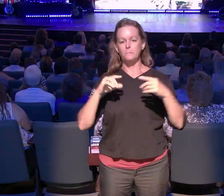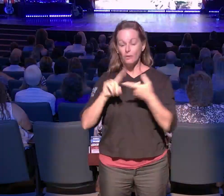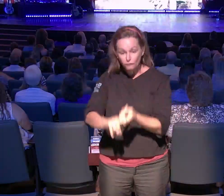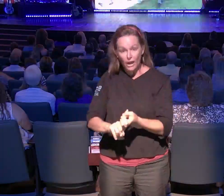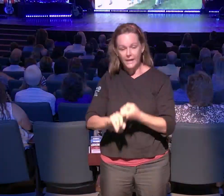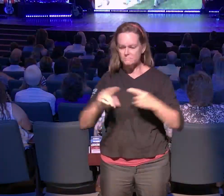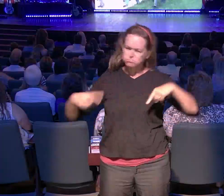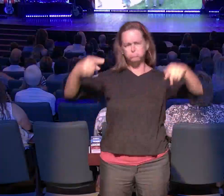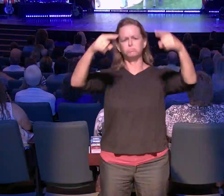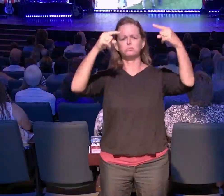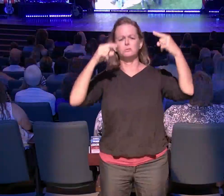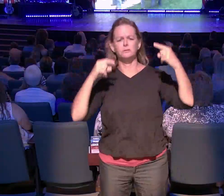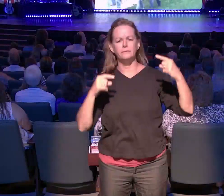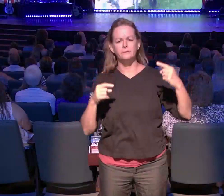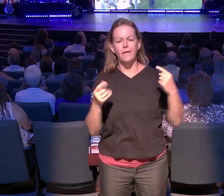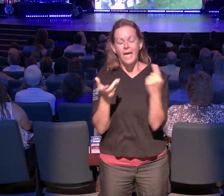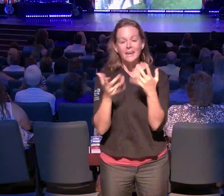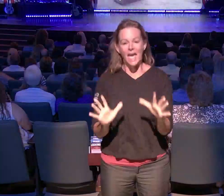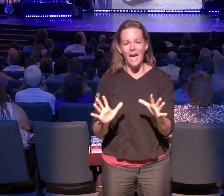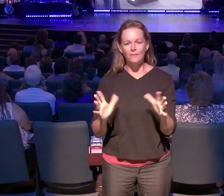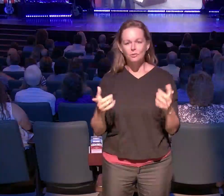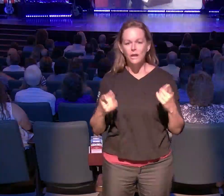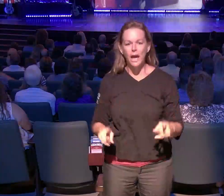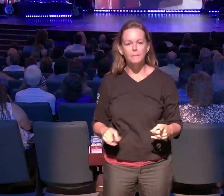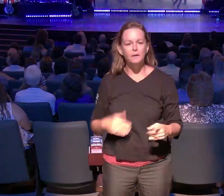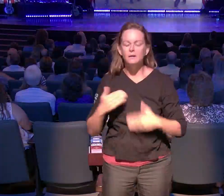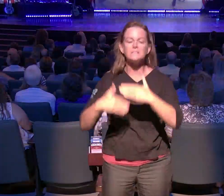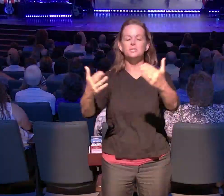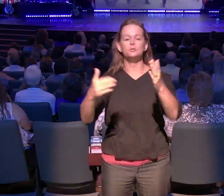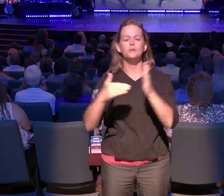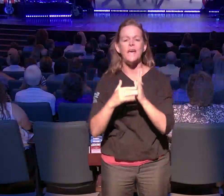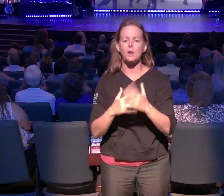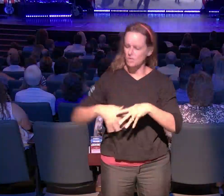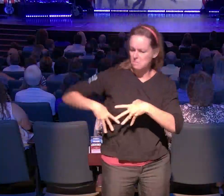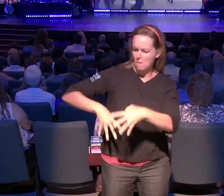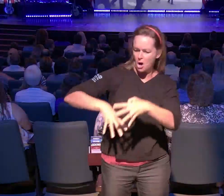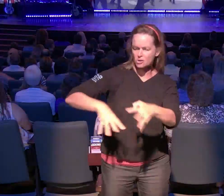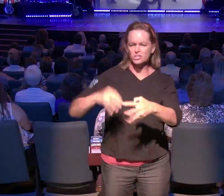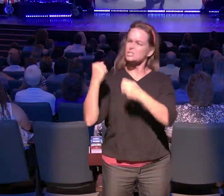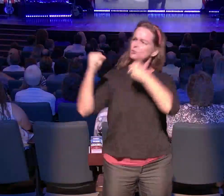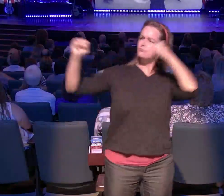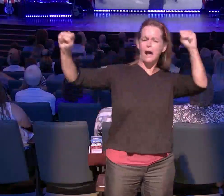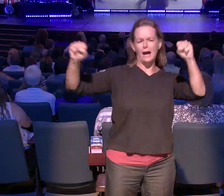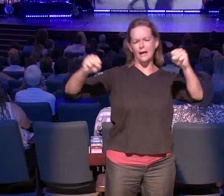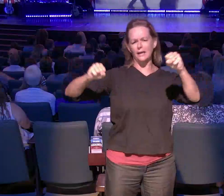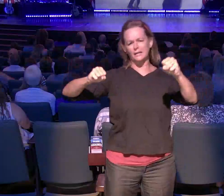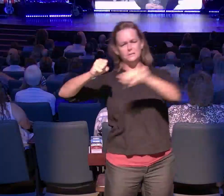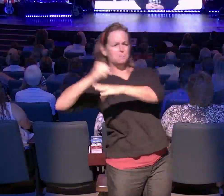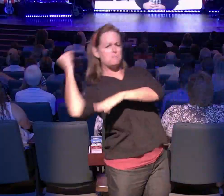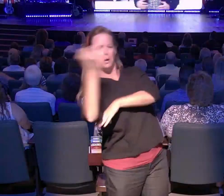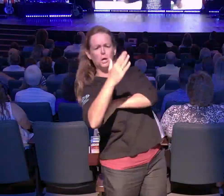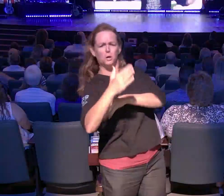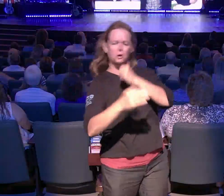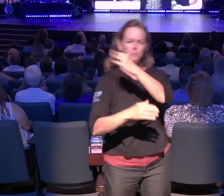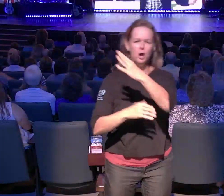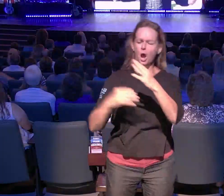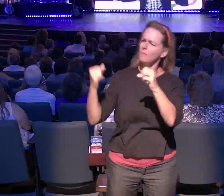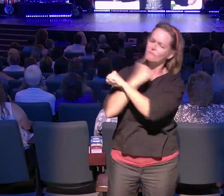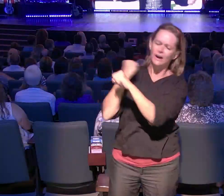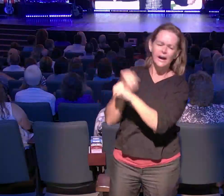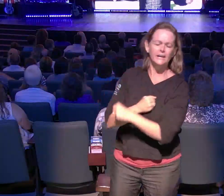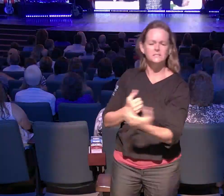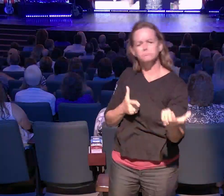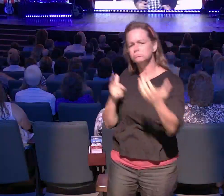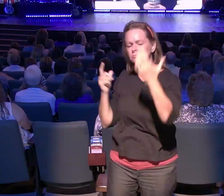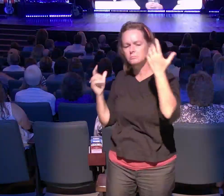see it resolve after the election, only to see it escalate again with marches and riots across major cities. Washington was